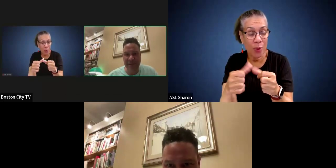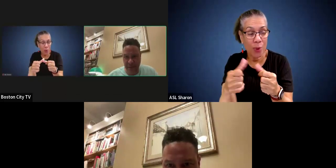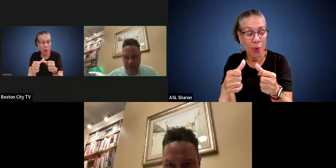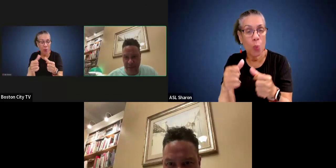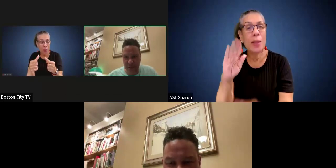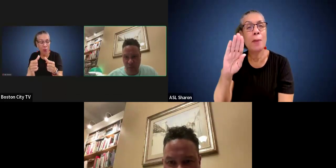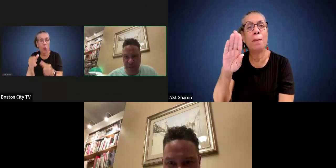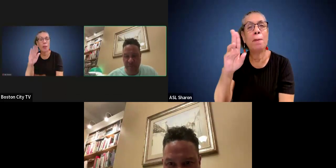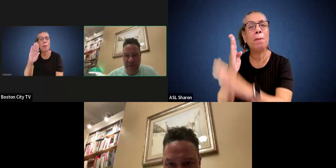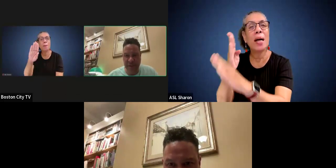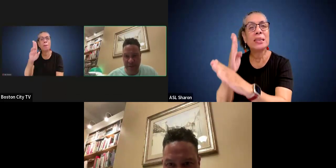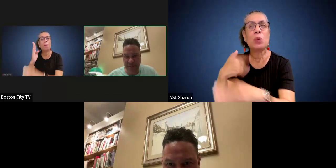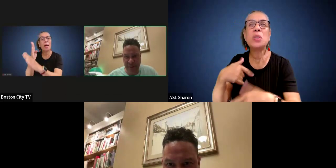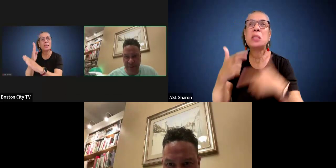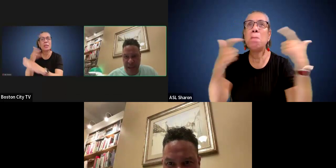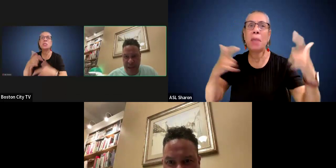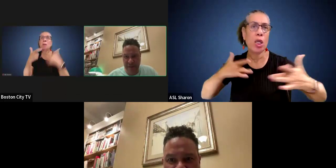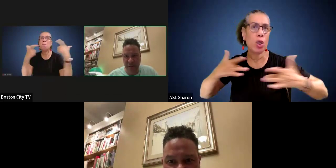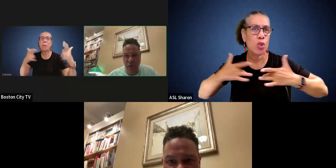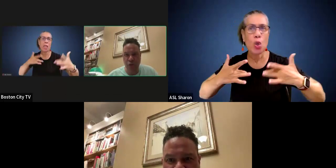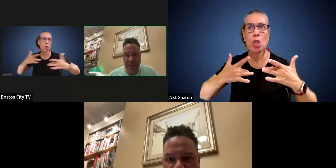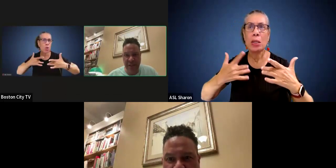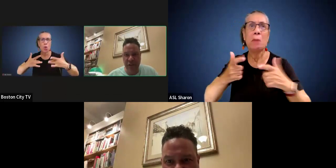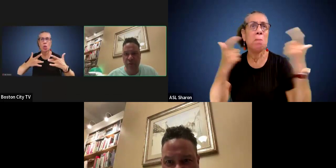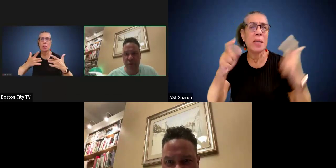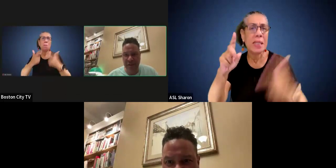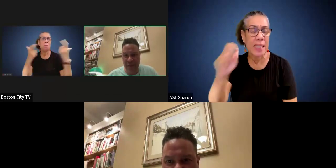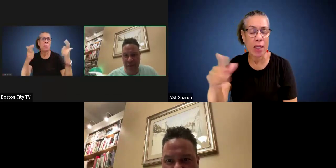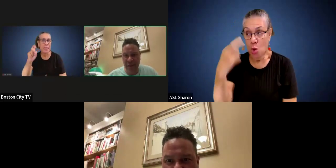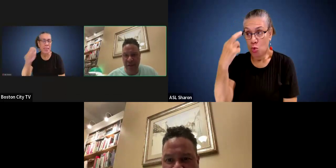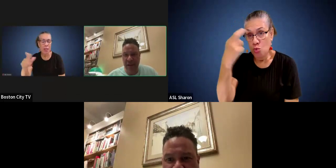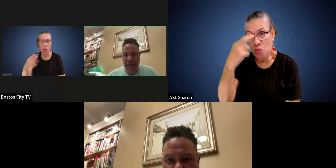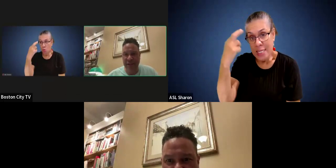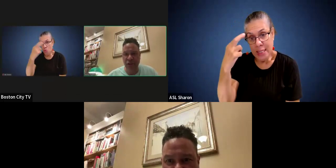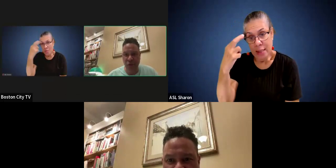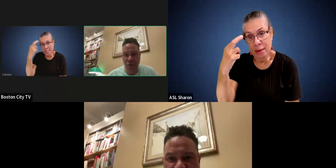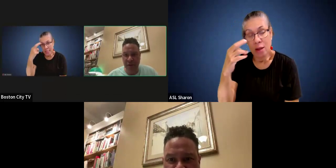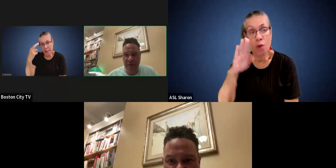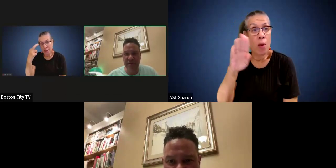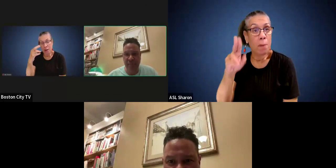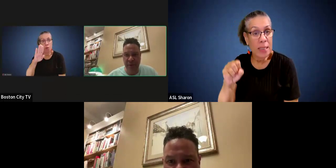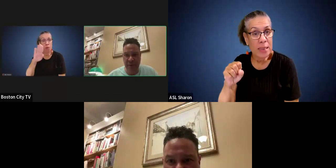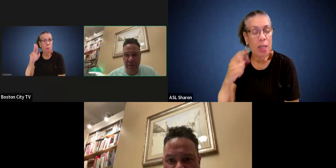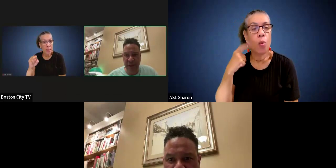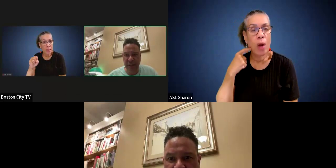busing was a big deal, and the reasons for busing had to do with